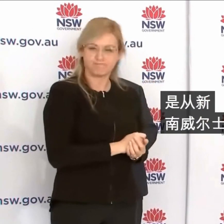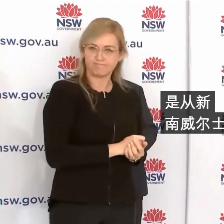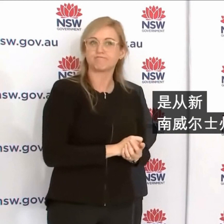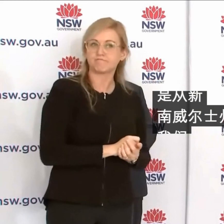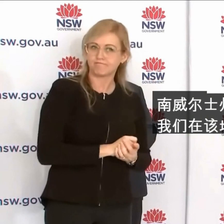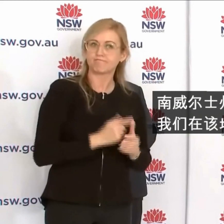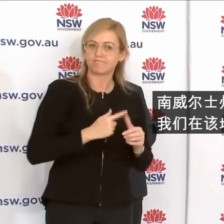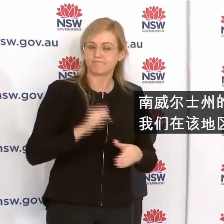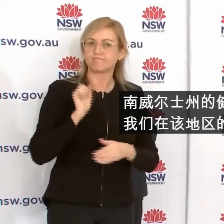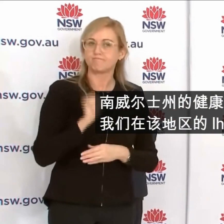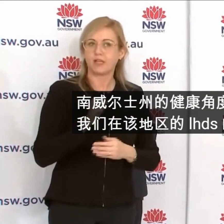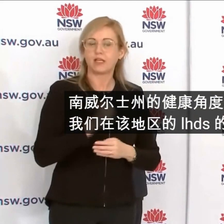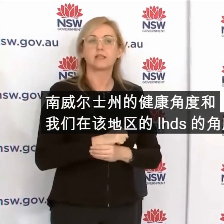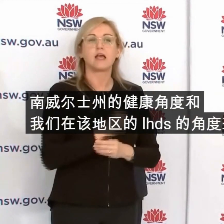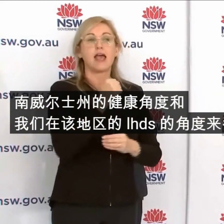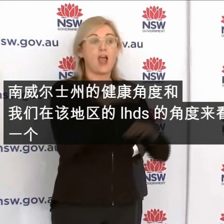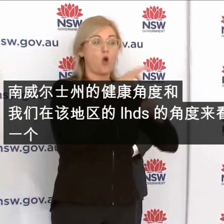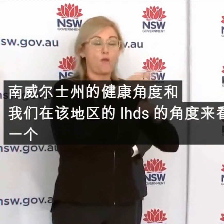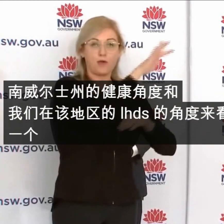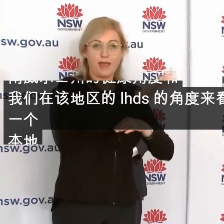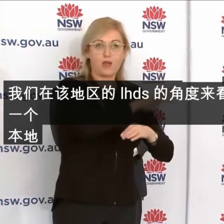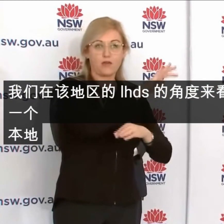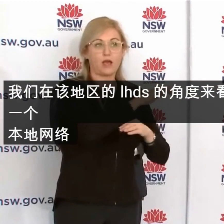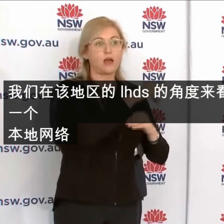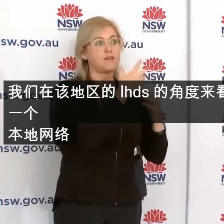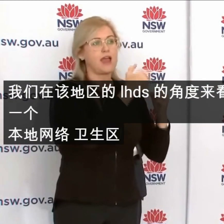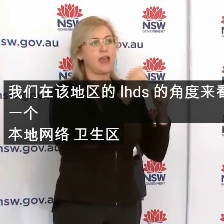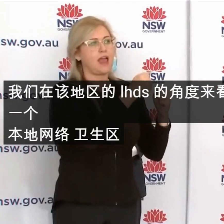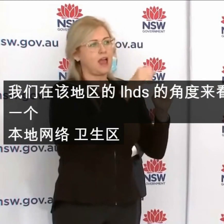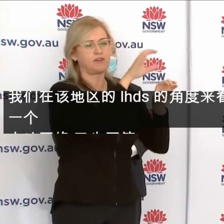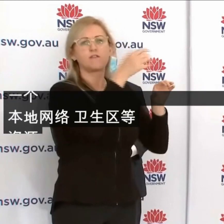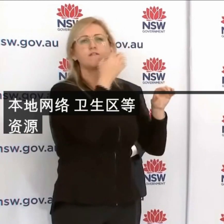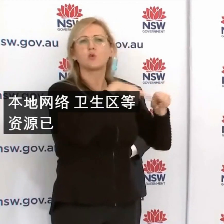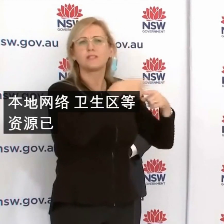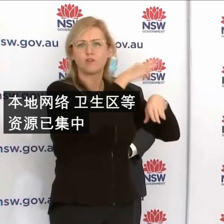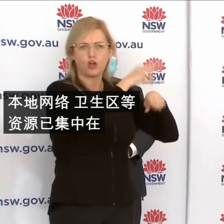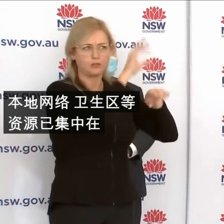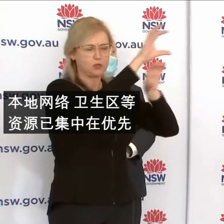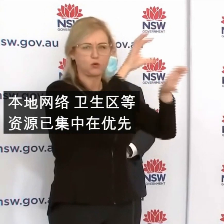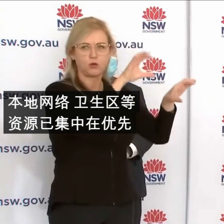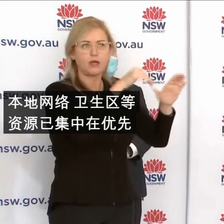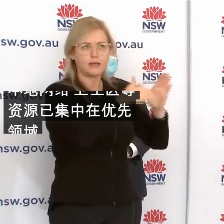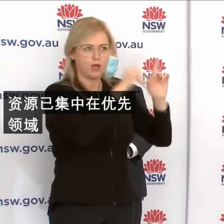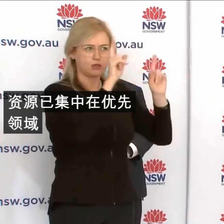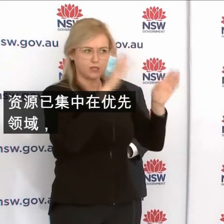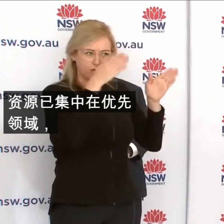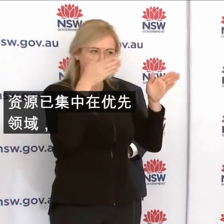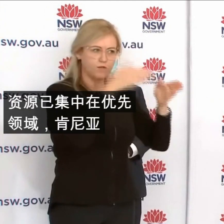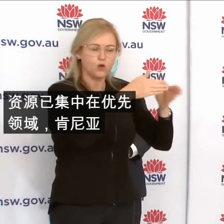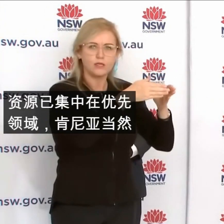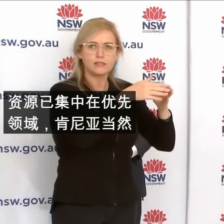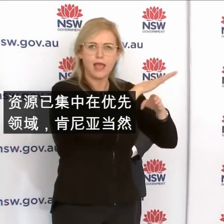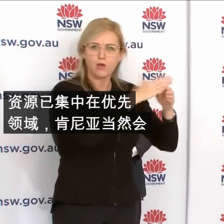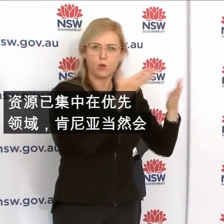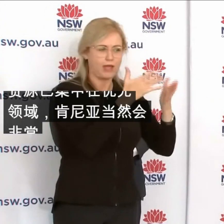health perspective and from our LHDs in the regions, it is a network of local health districts, and so the resources have been focused in priority areas, and